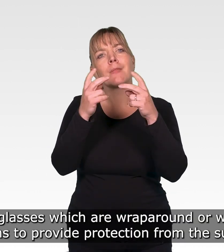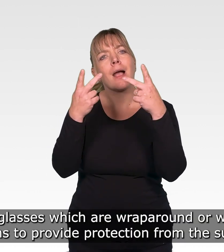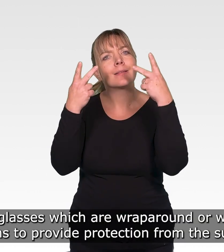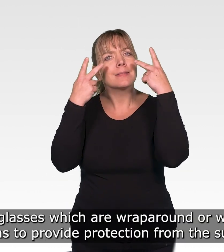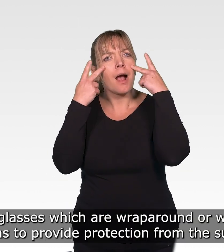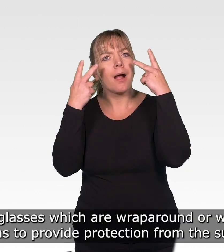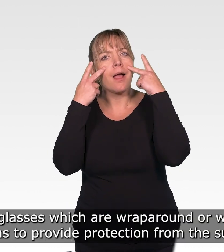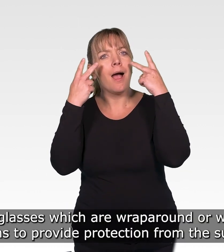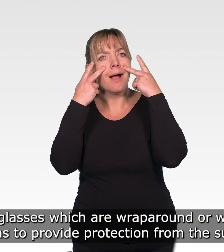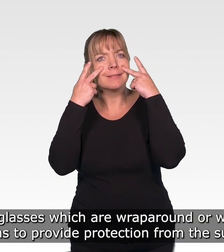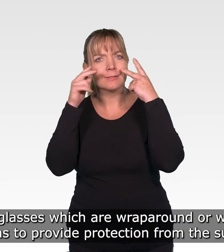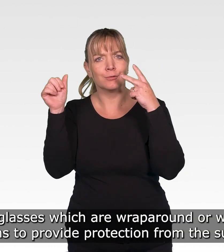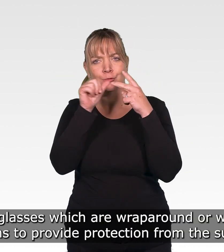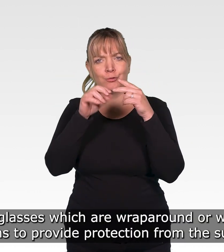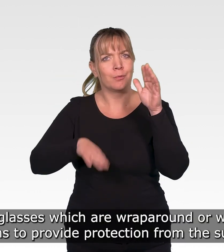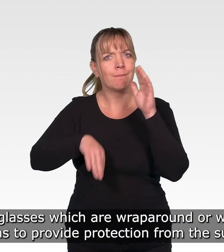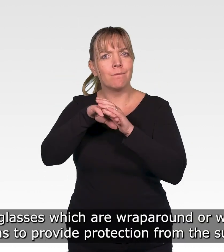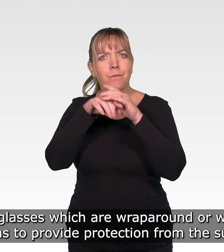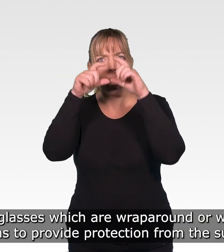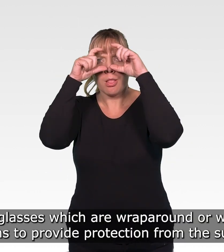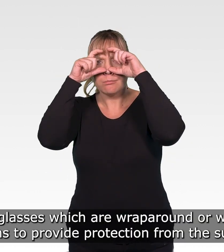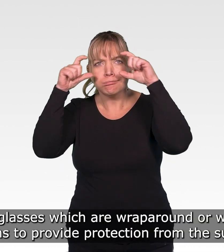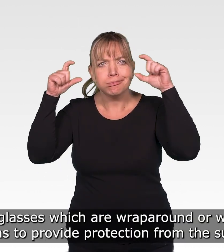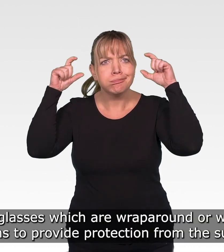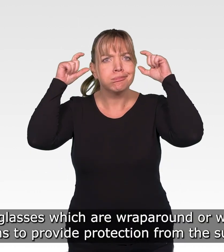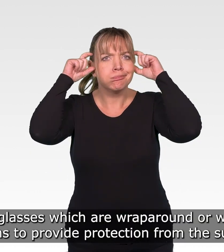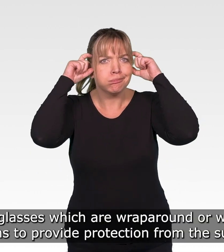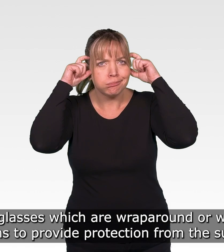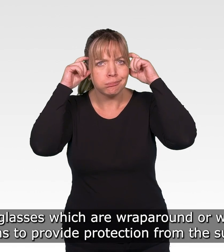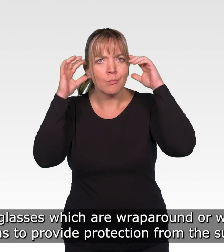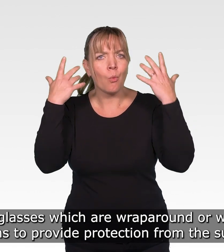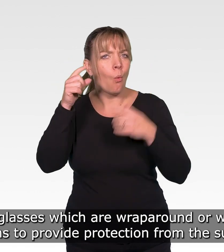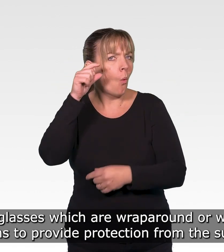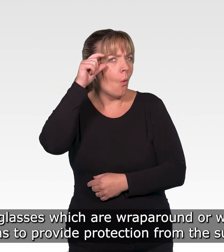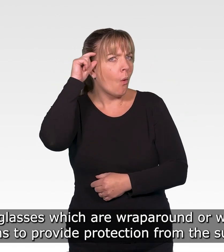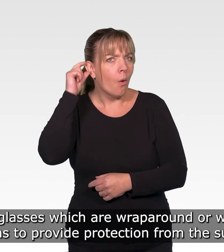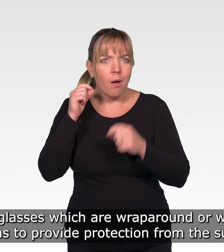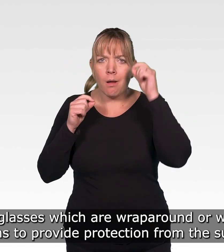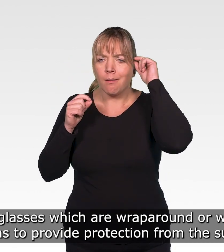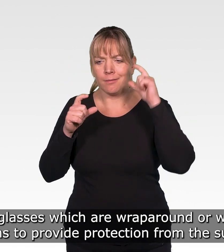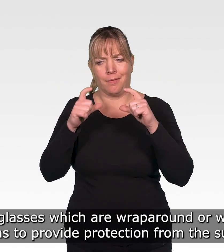Wear sunglasses which are wraparound or with wide arms to provide protection from the sun.